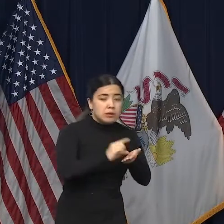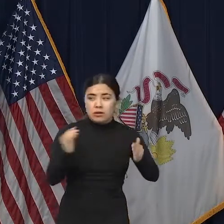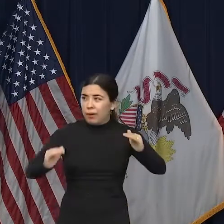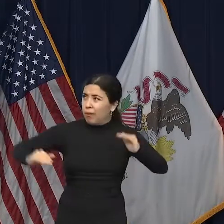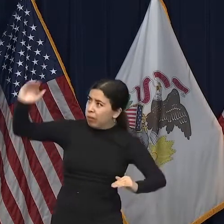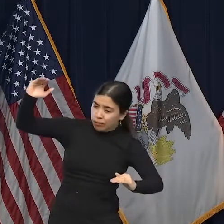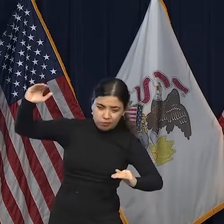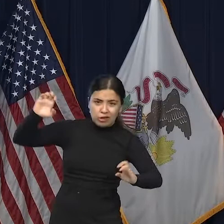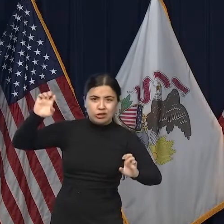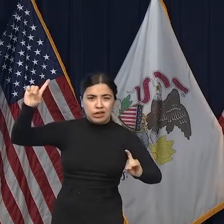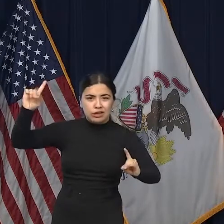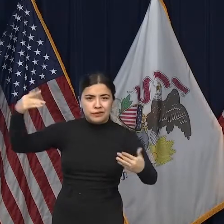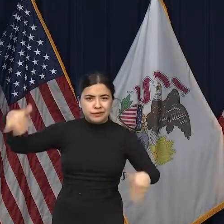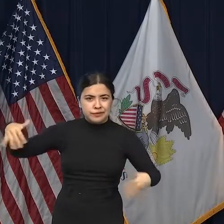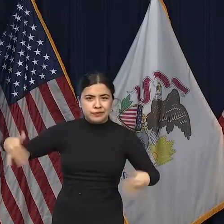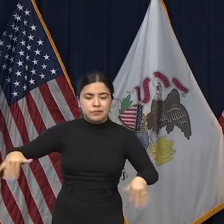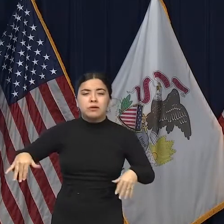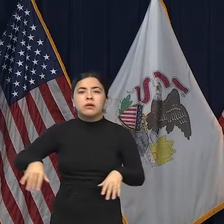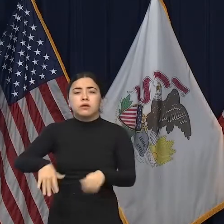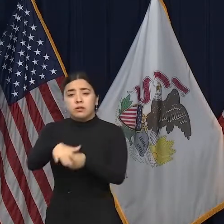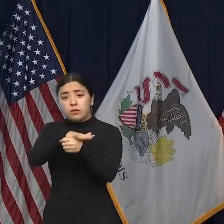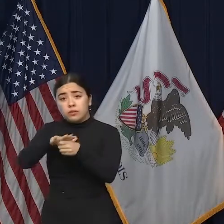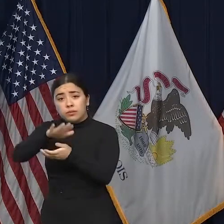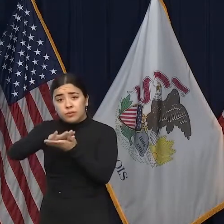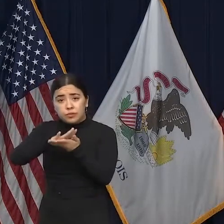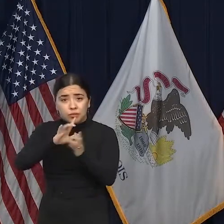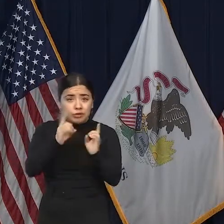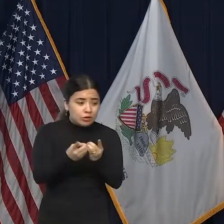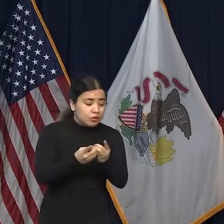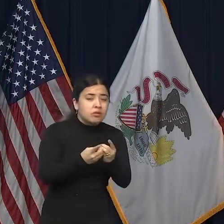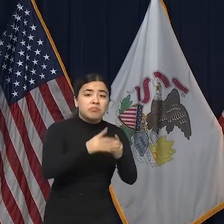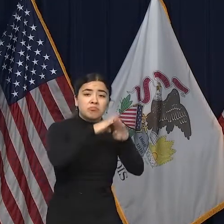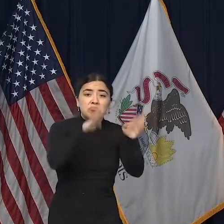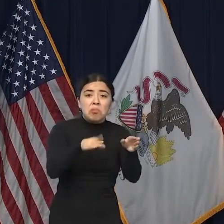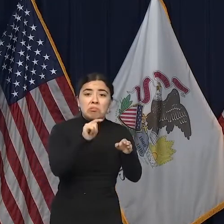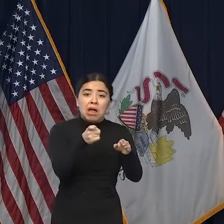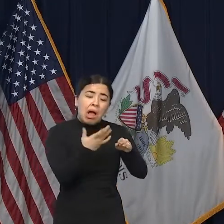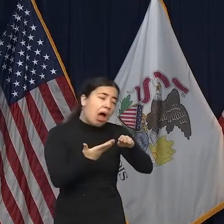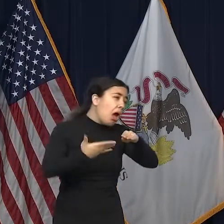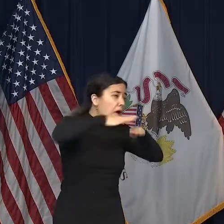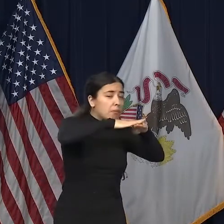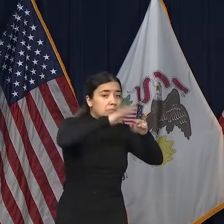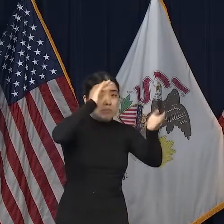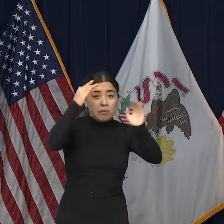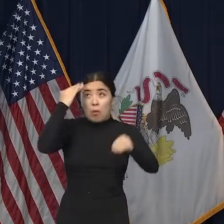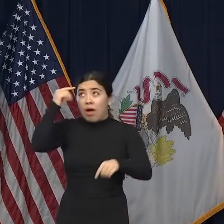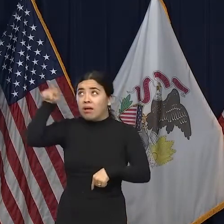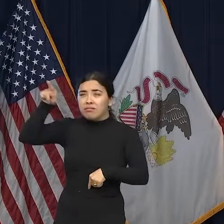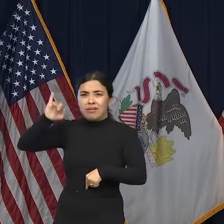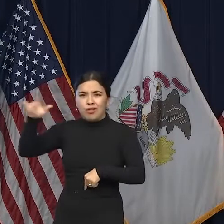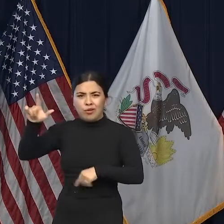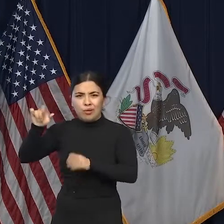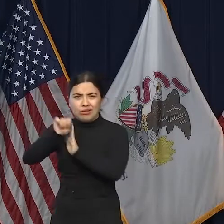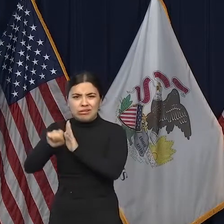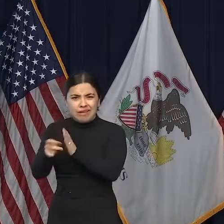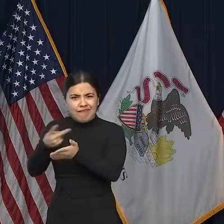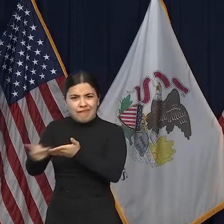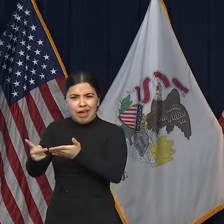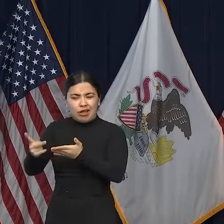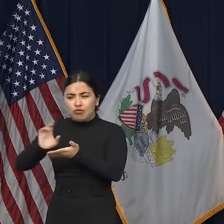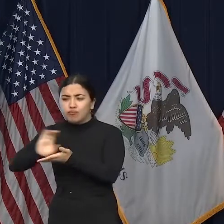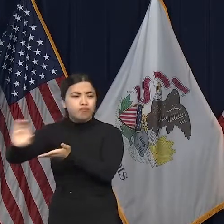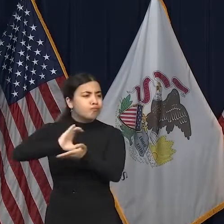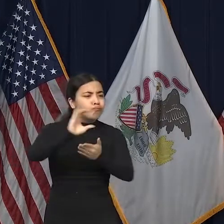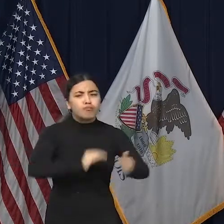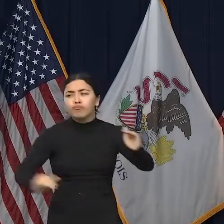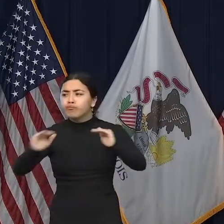school districts raised property taxes to make up for the state's failures. When I came into the governorship, I